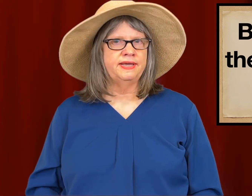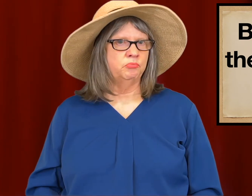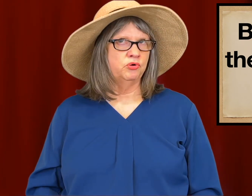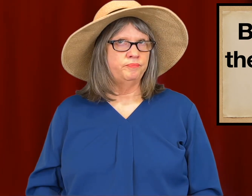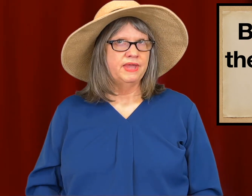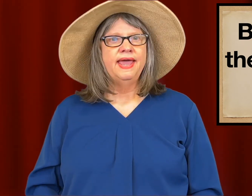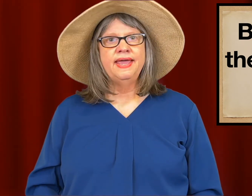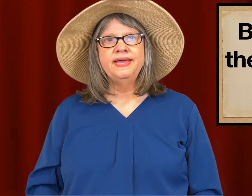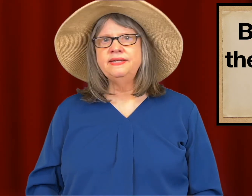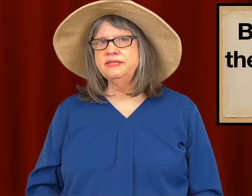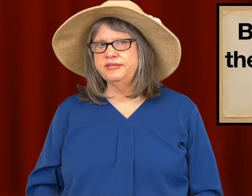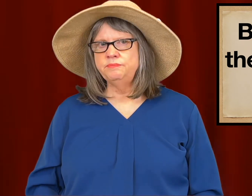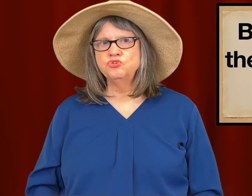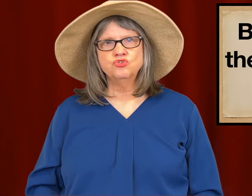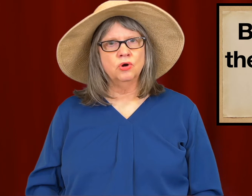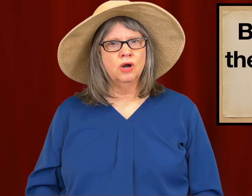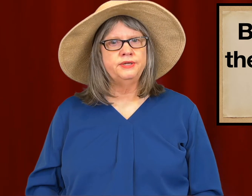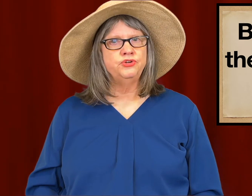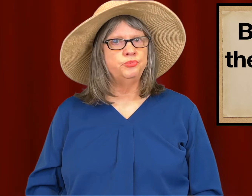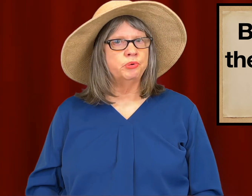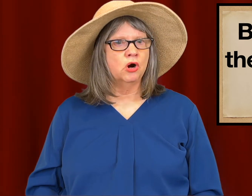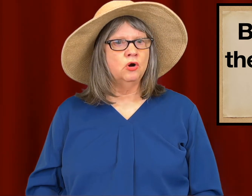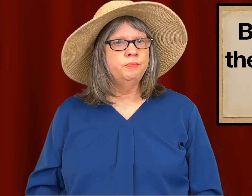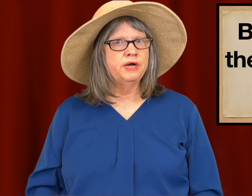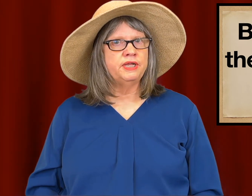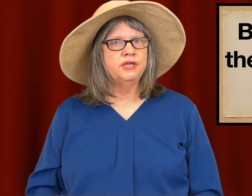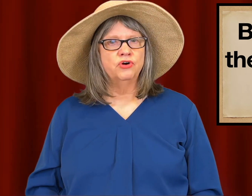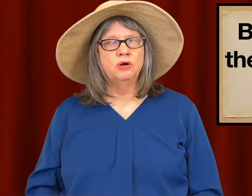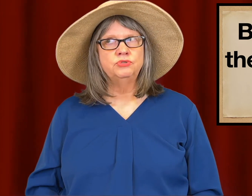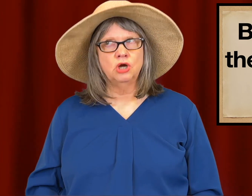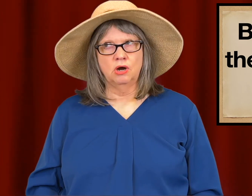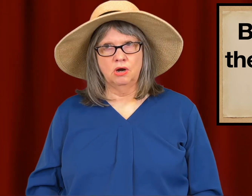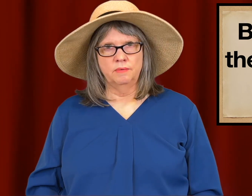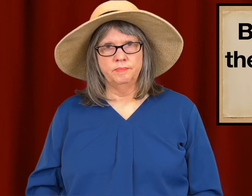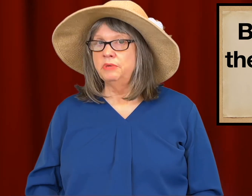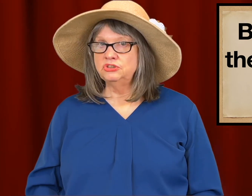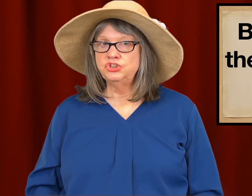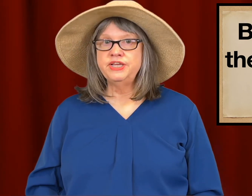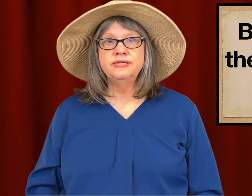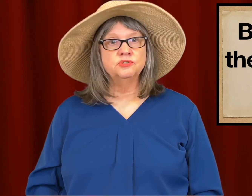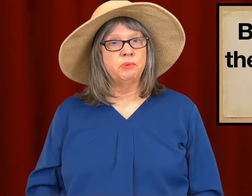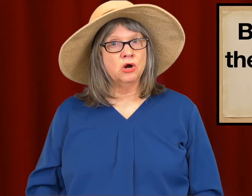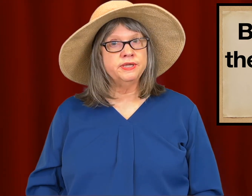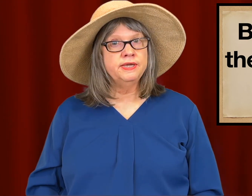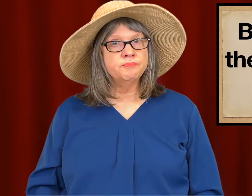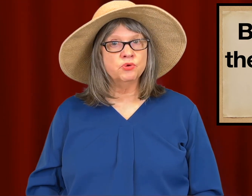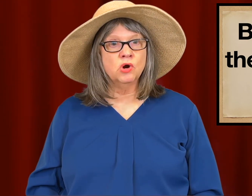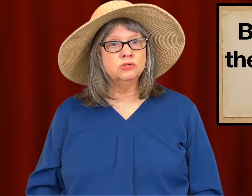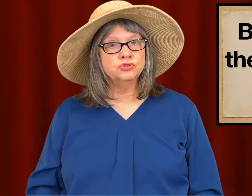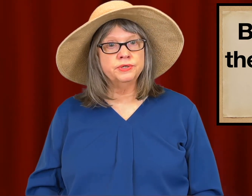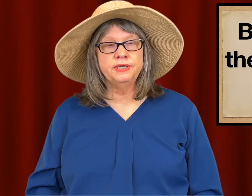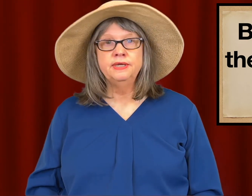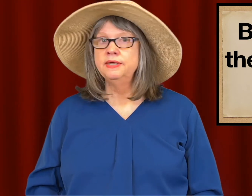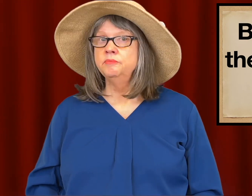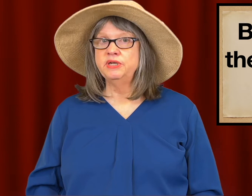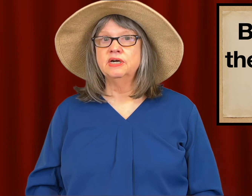example. Anne keeps trying to borrow money from Tom, but she is barking up the wrong tree